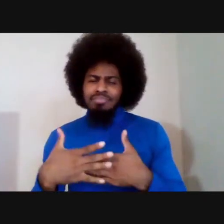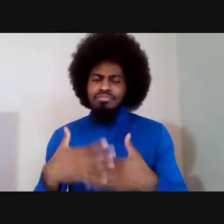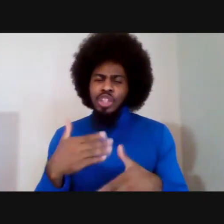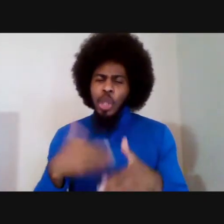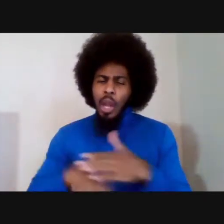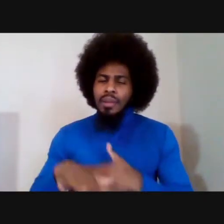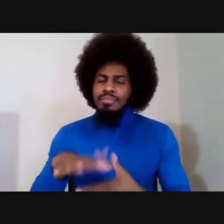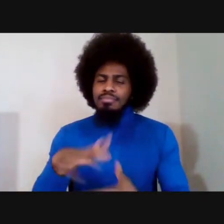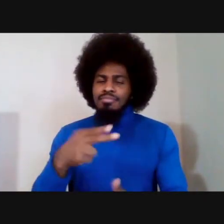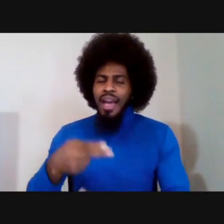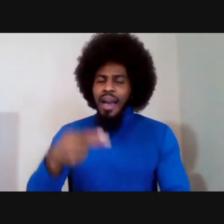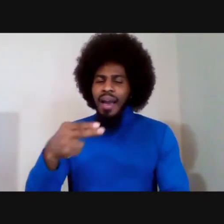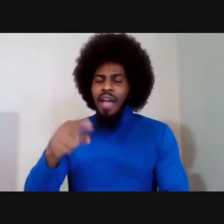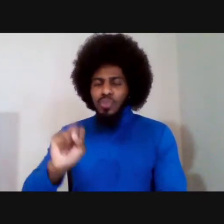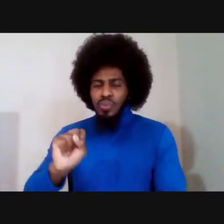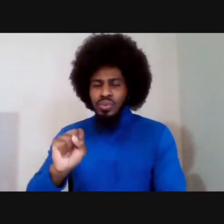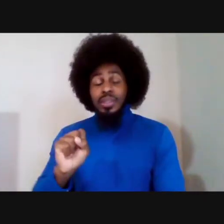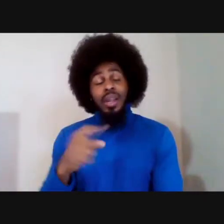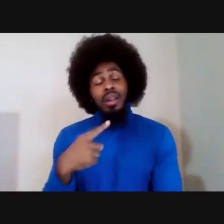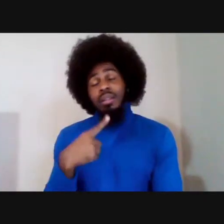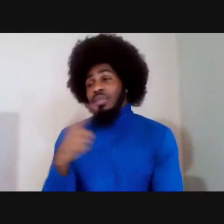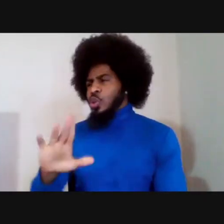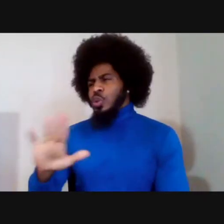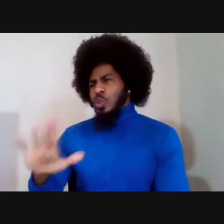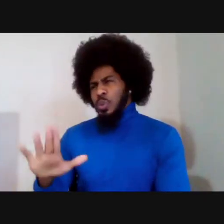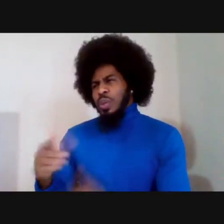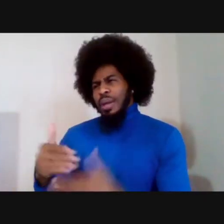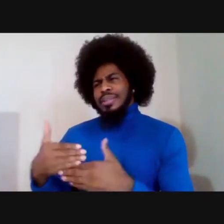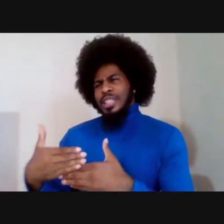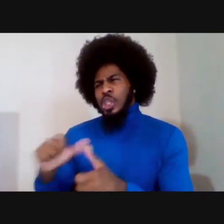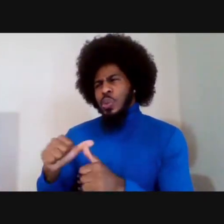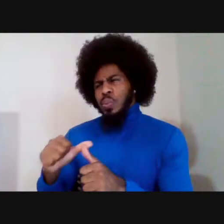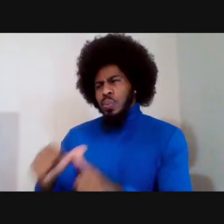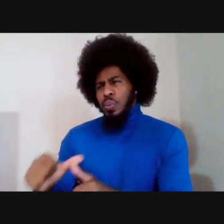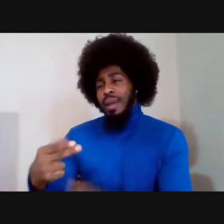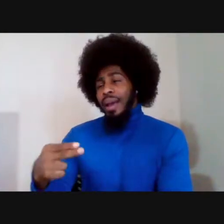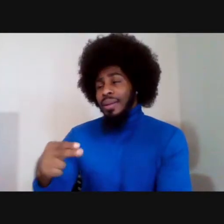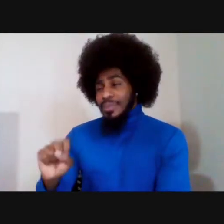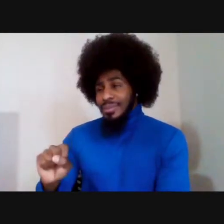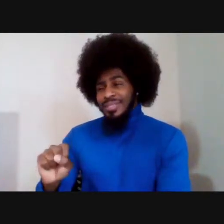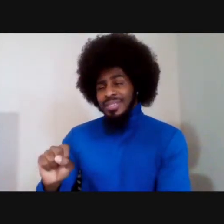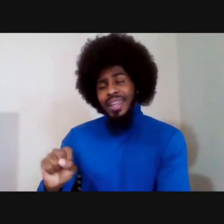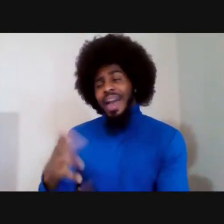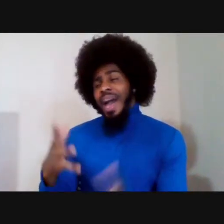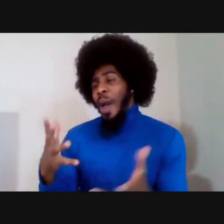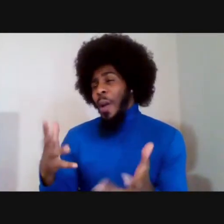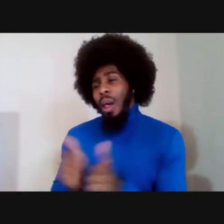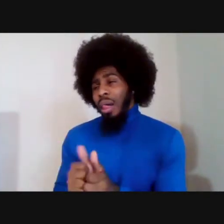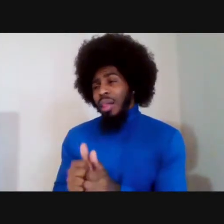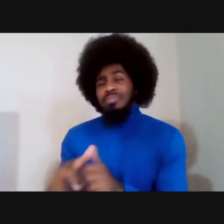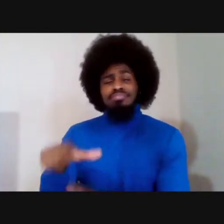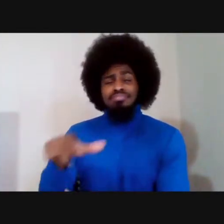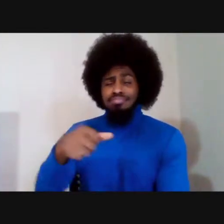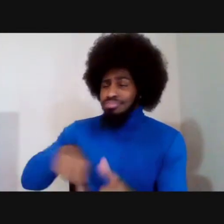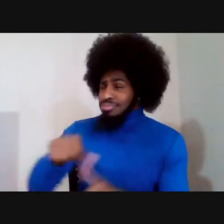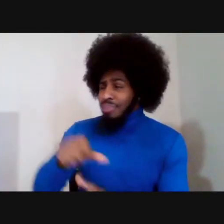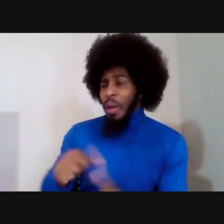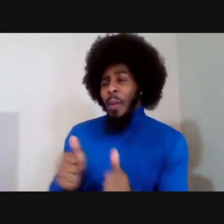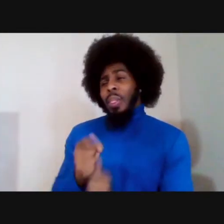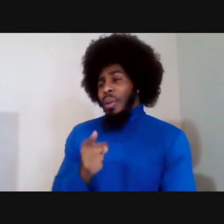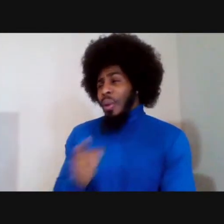with her, I will be with her. You finished high school. I mean, I was still in school too, but like, you know, there's something else about her wanting to finish this